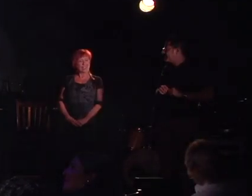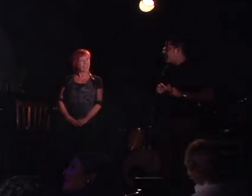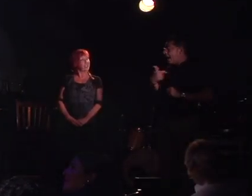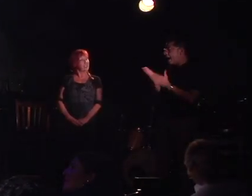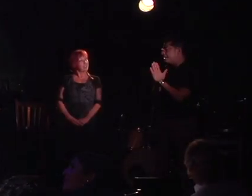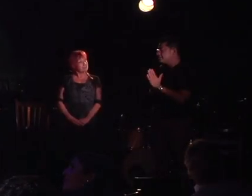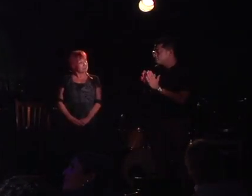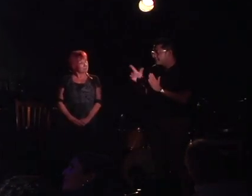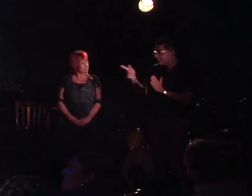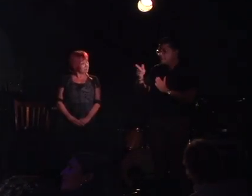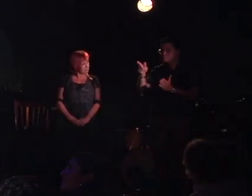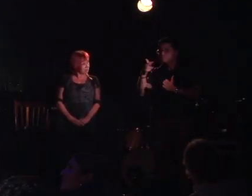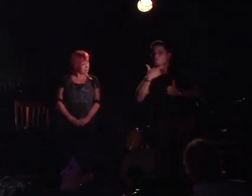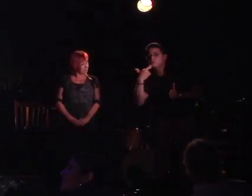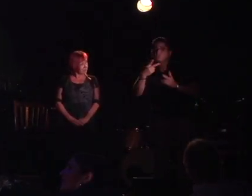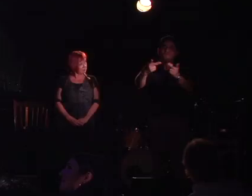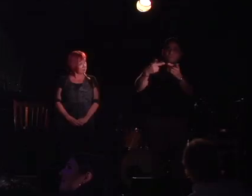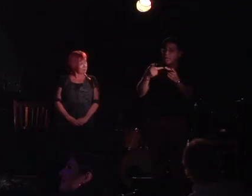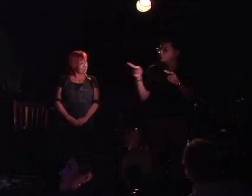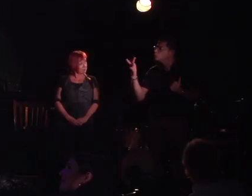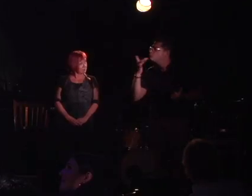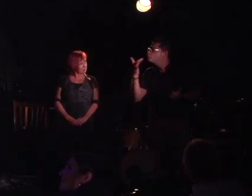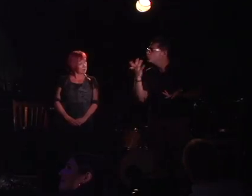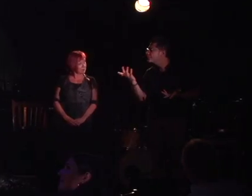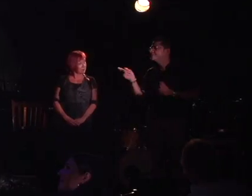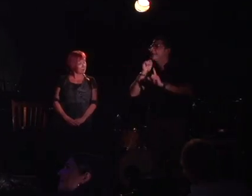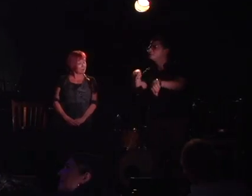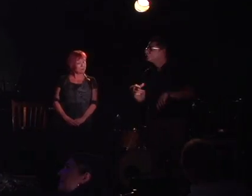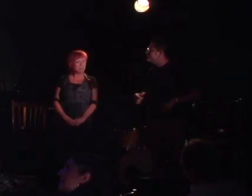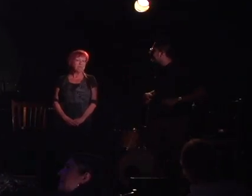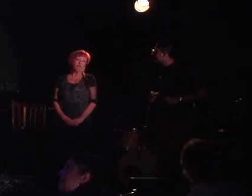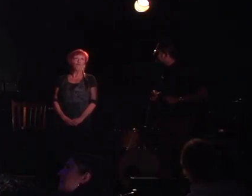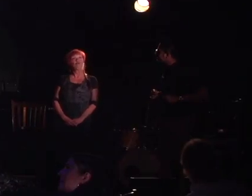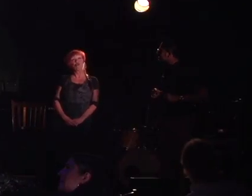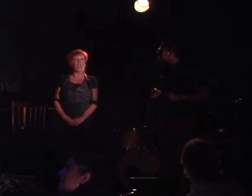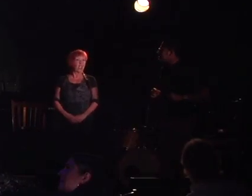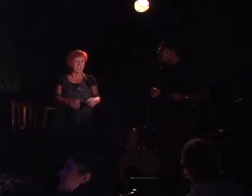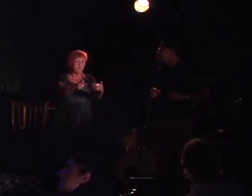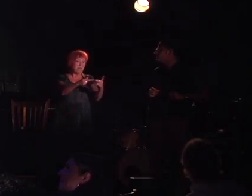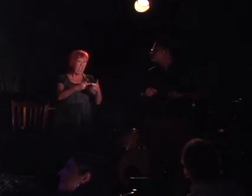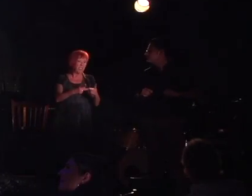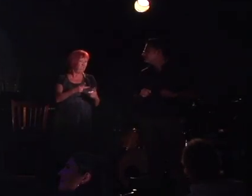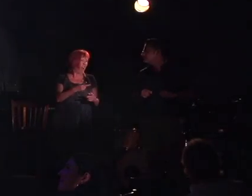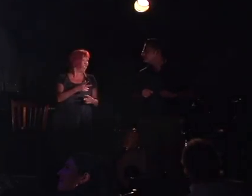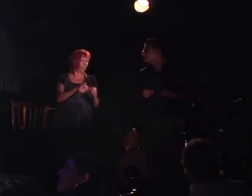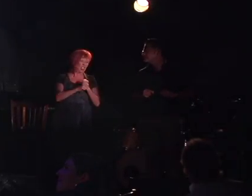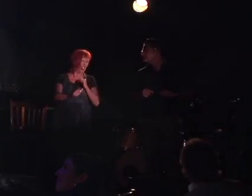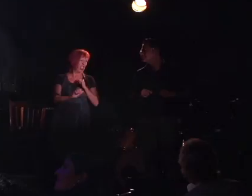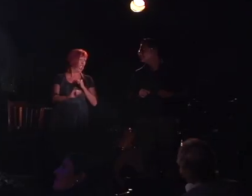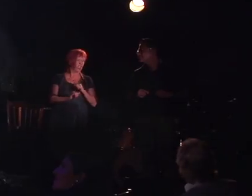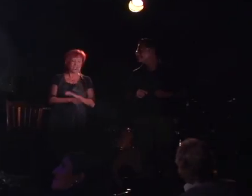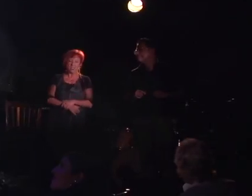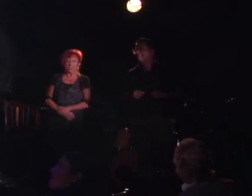I asked her if there was any particular place she'd like to go, and in her sweet accent, she replied, Someplace not too shitty.